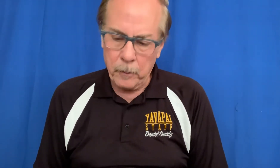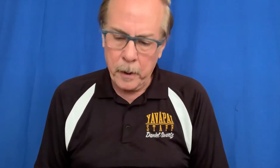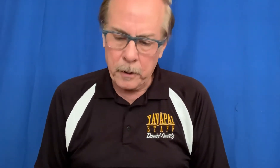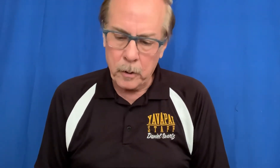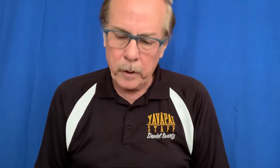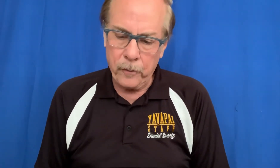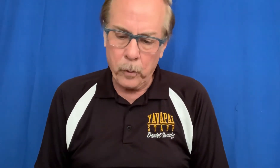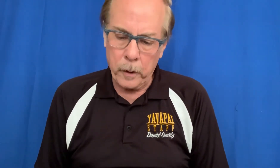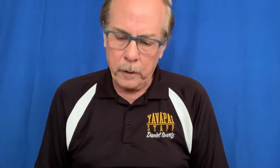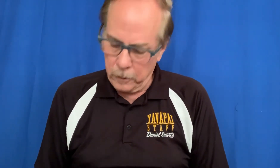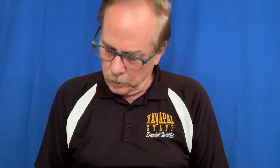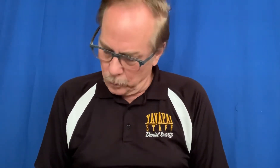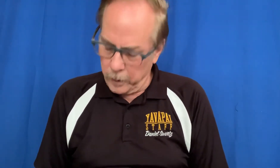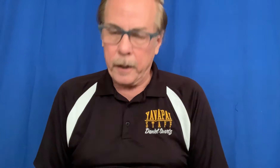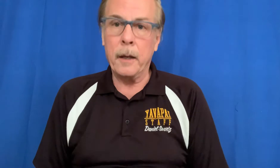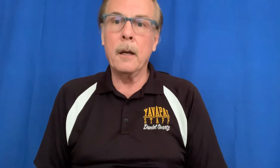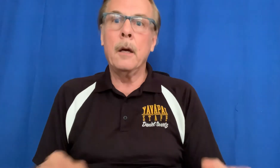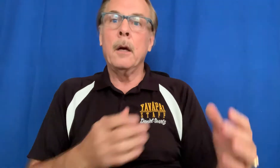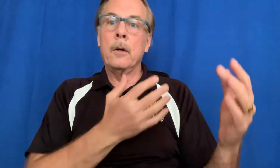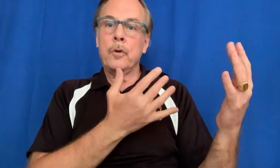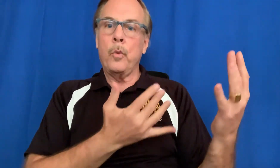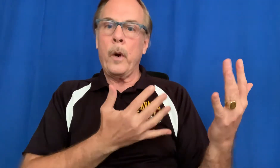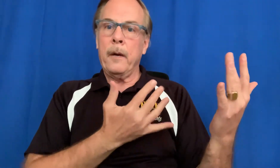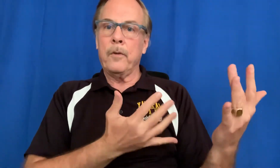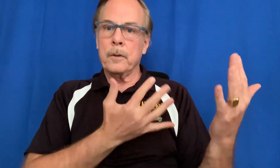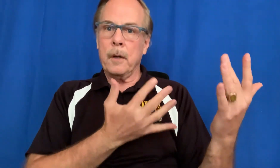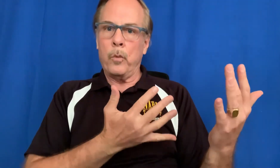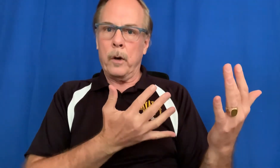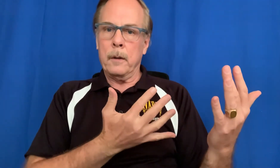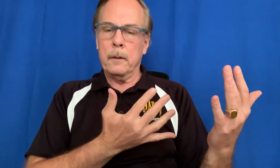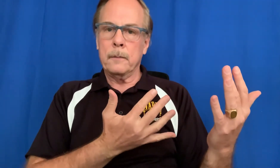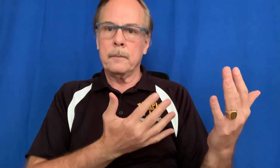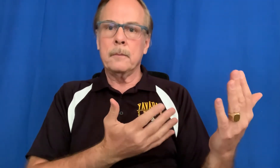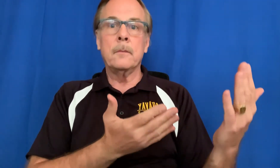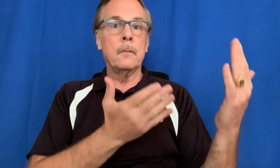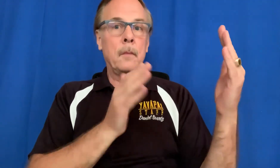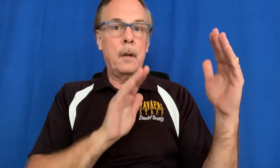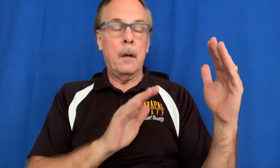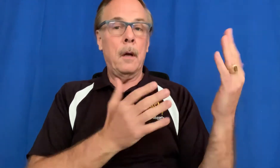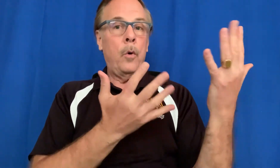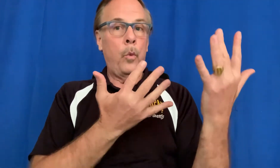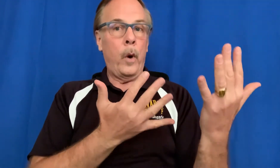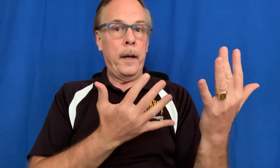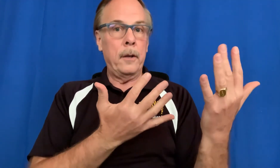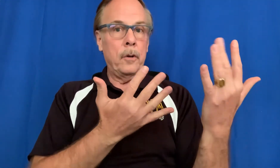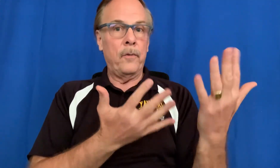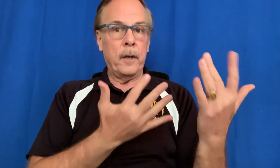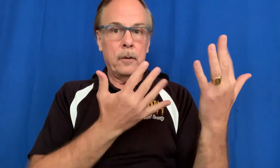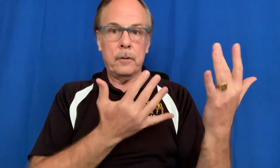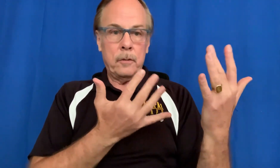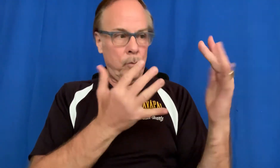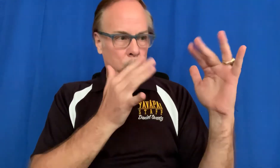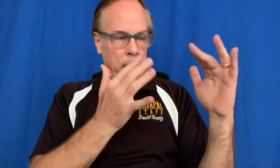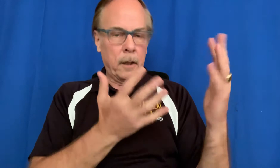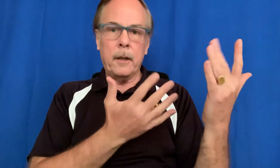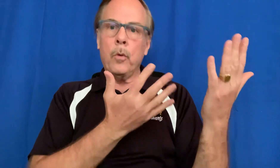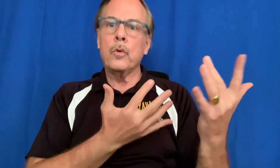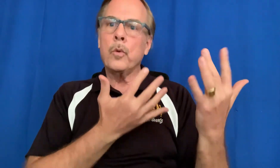page 343, to wait for someone. Wait, your fingers are wiggling, to